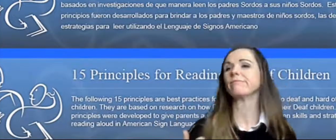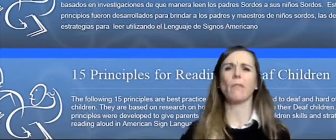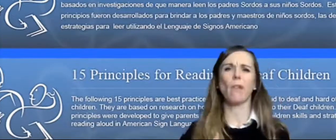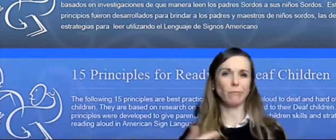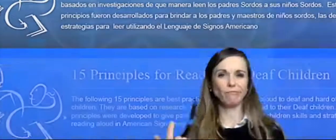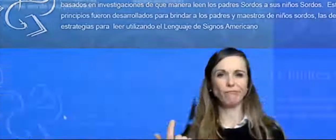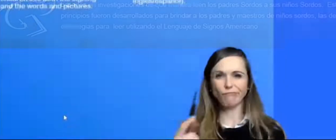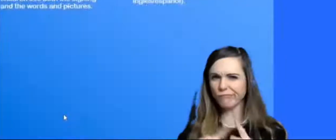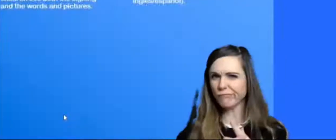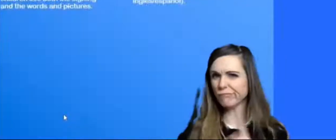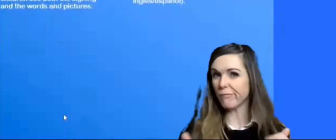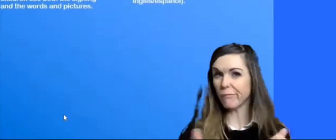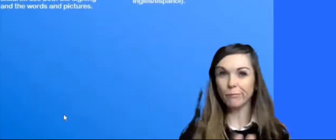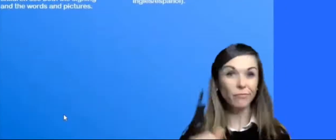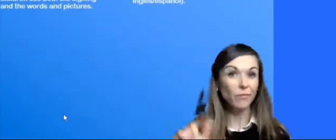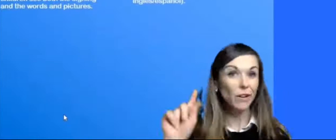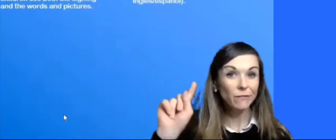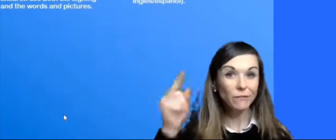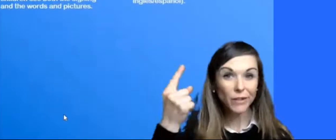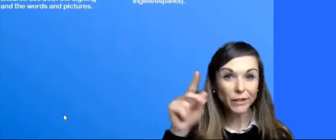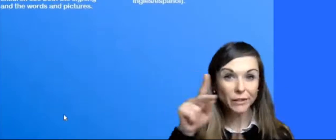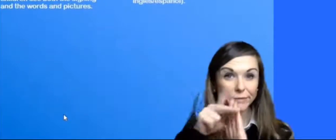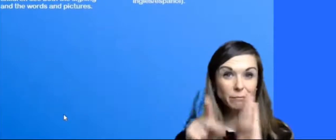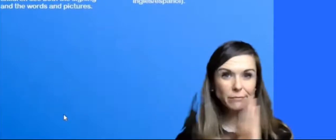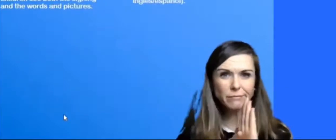hearing children.